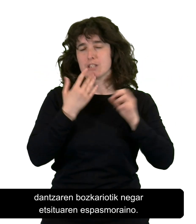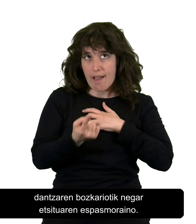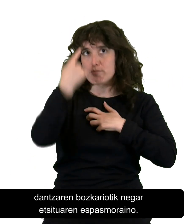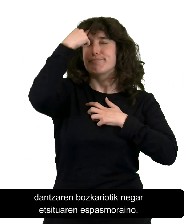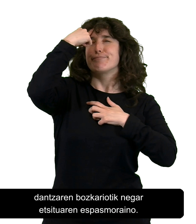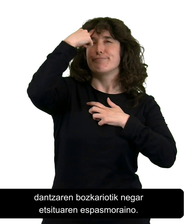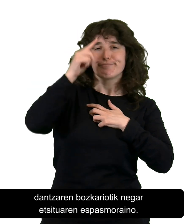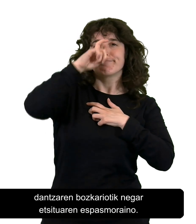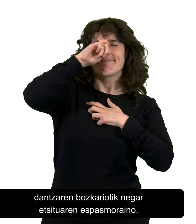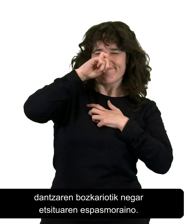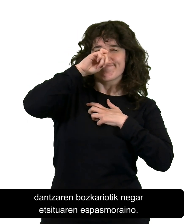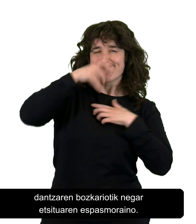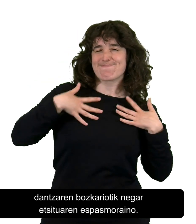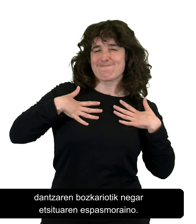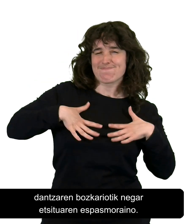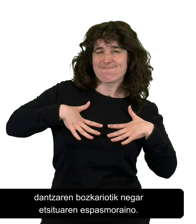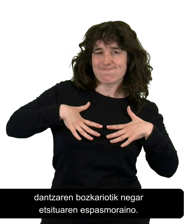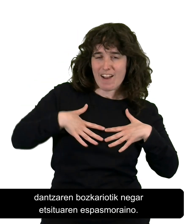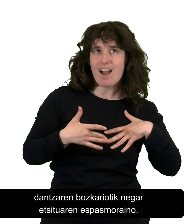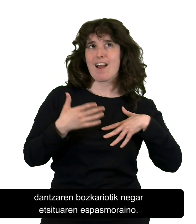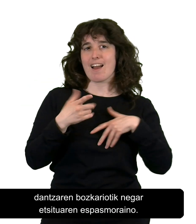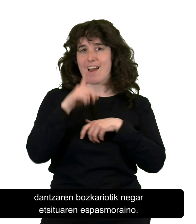Dantzaren bozkariotik negar etxituaren espasmoraino.